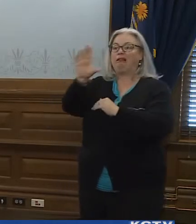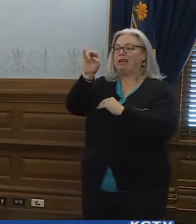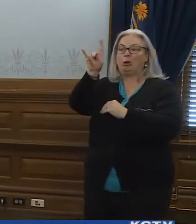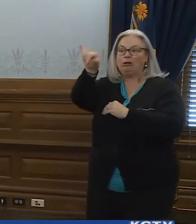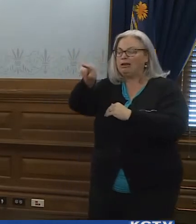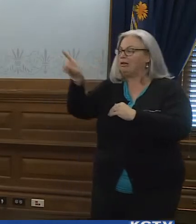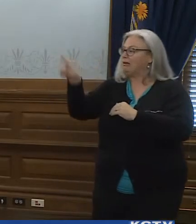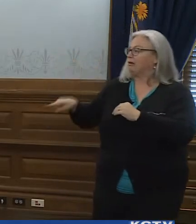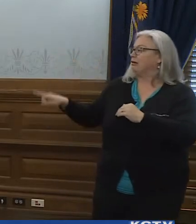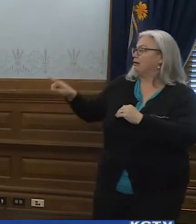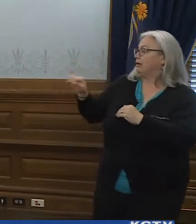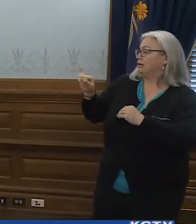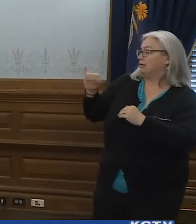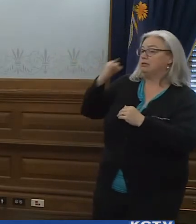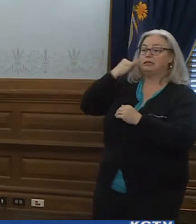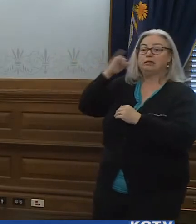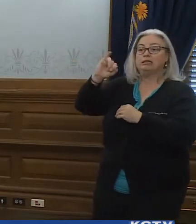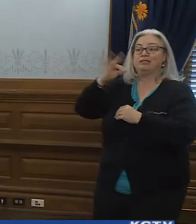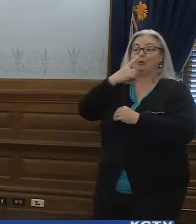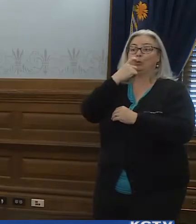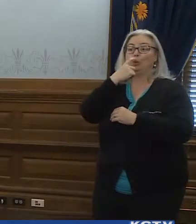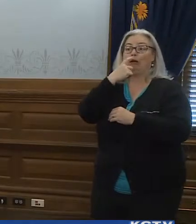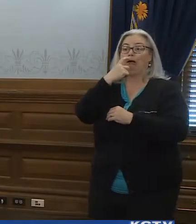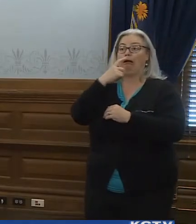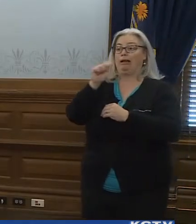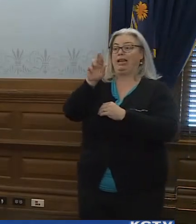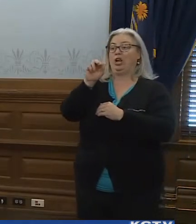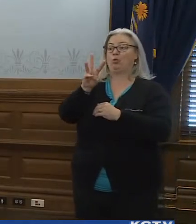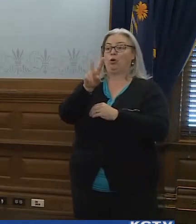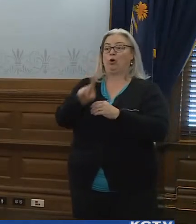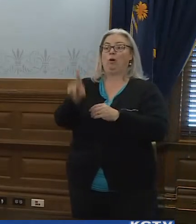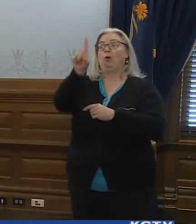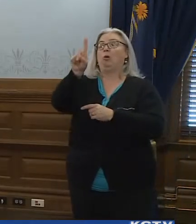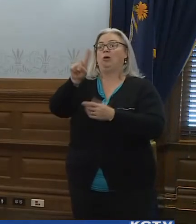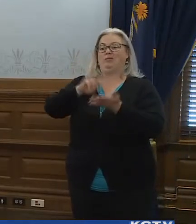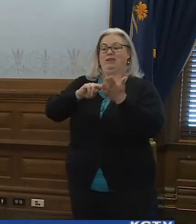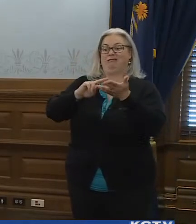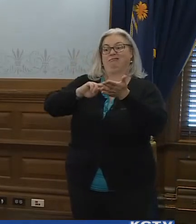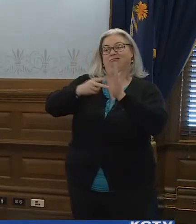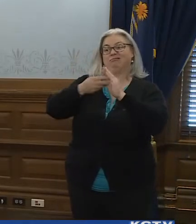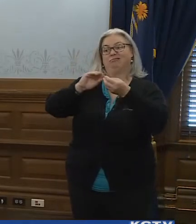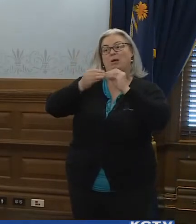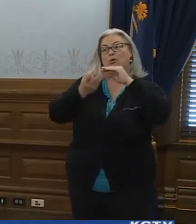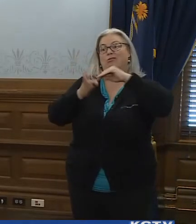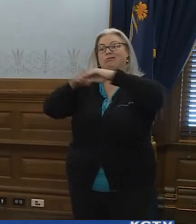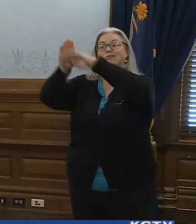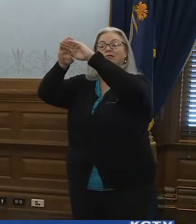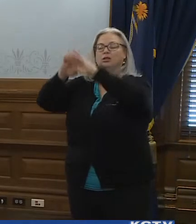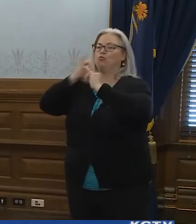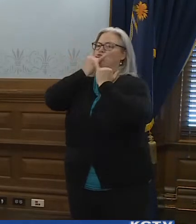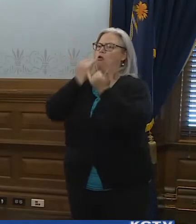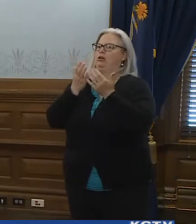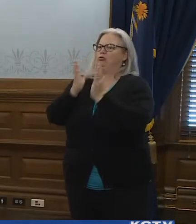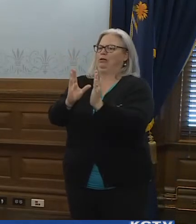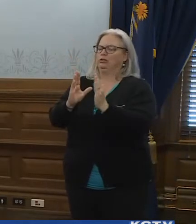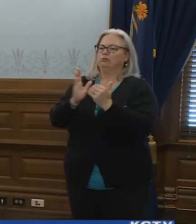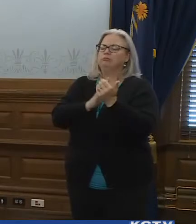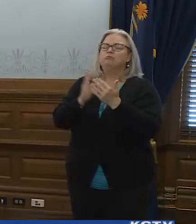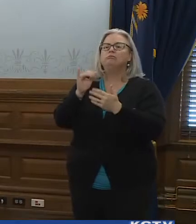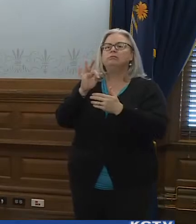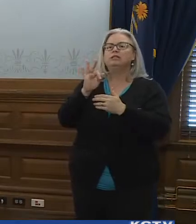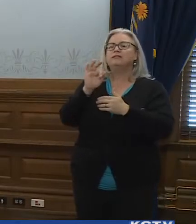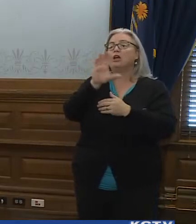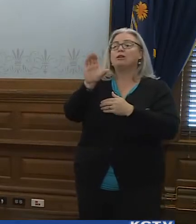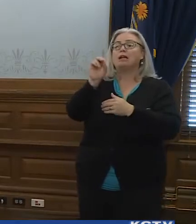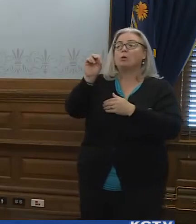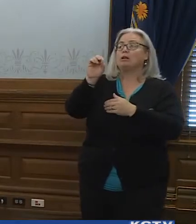if it's a red arrow, it's going the wrong direction, that people should not feel, even if their